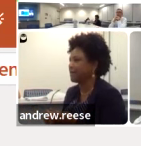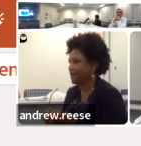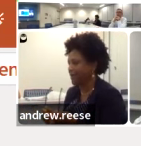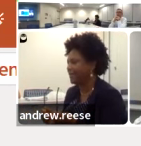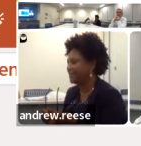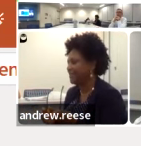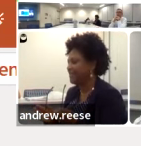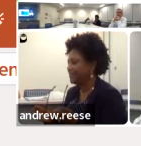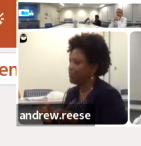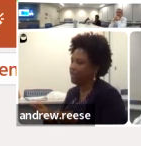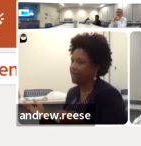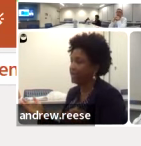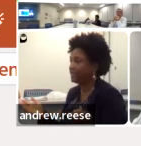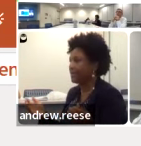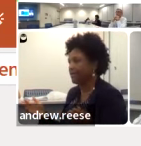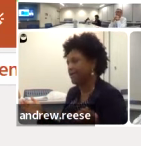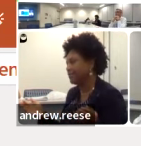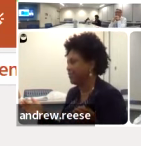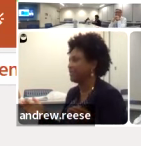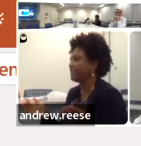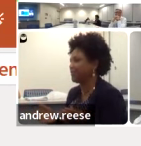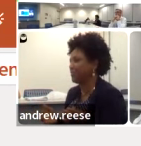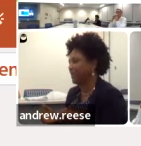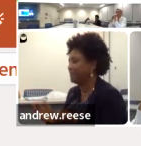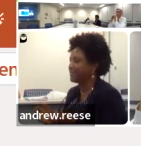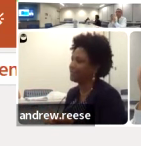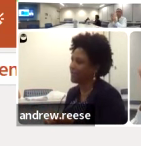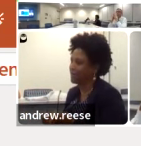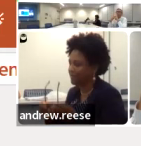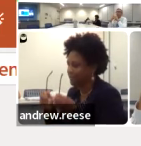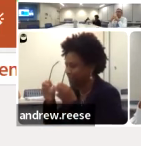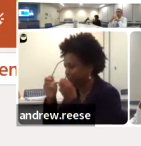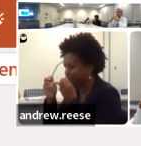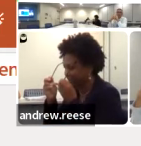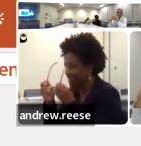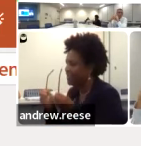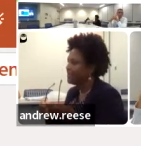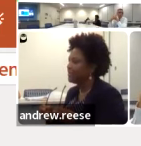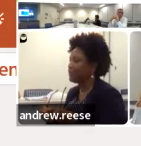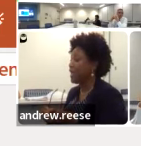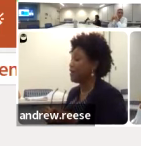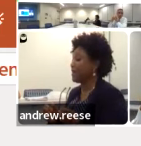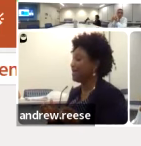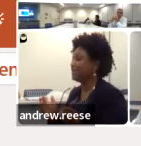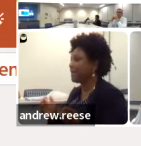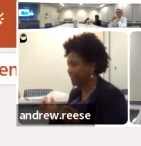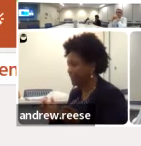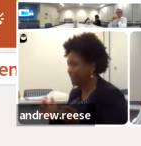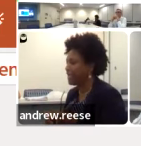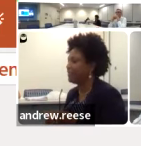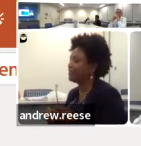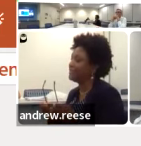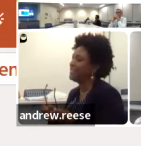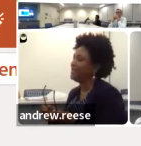us as clients. So whenever I say client or person supported, I'm still talking about the same person. So now, as a